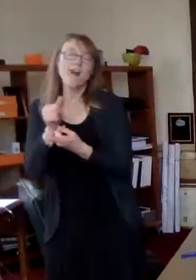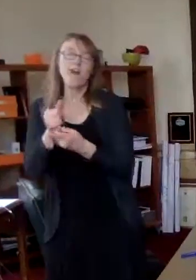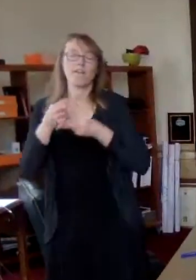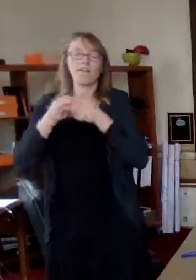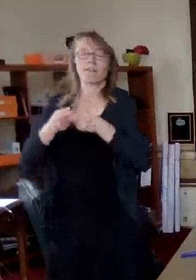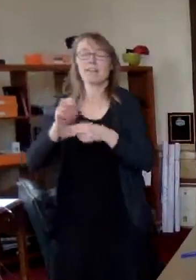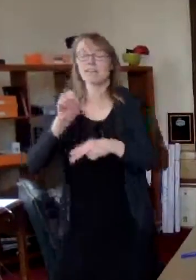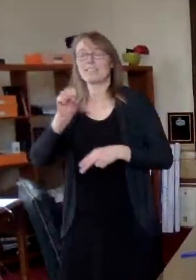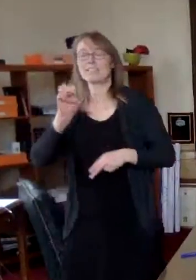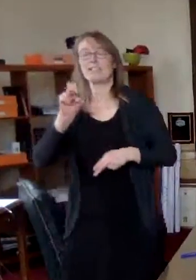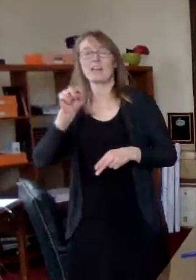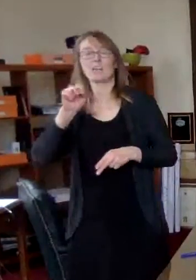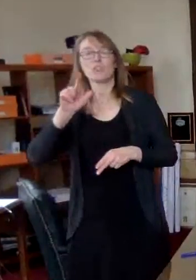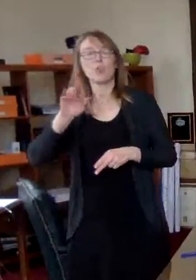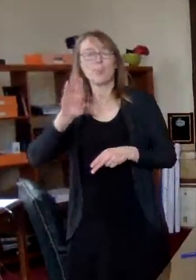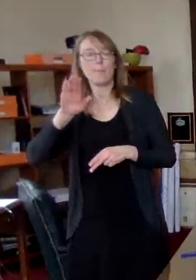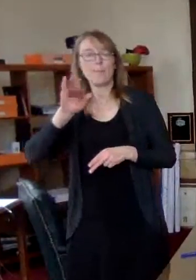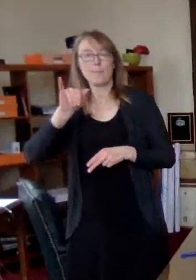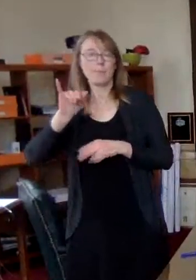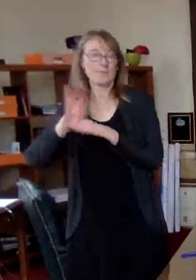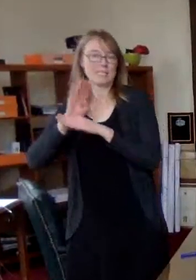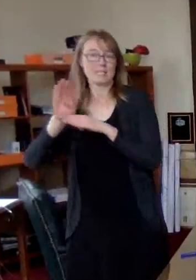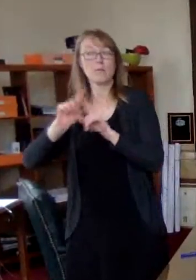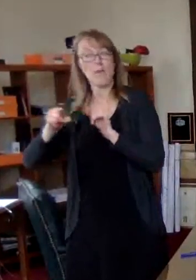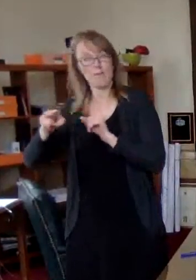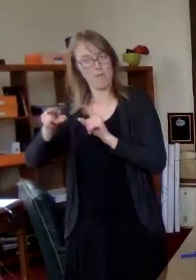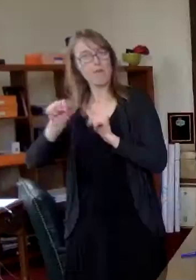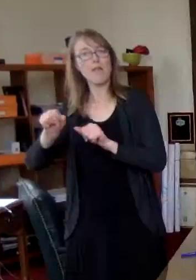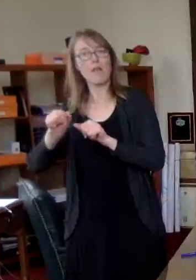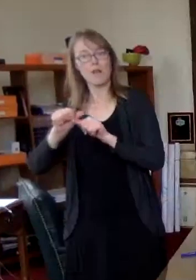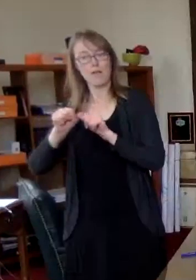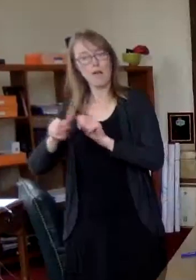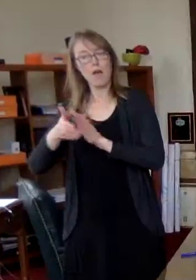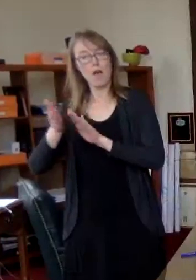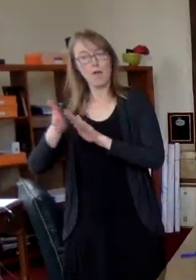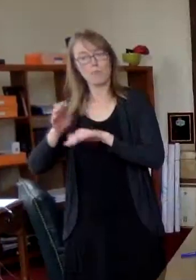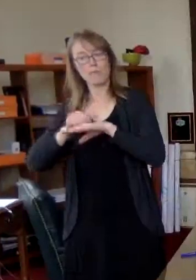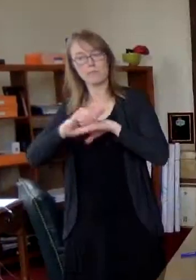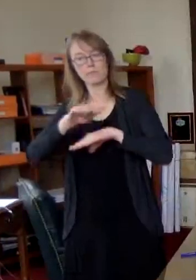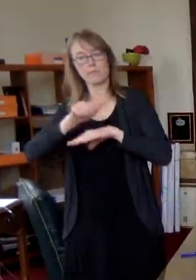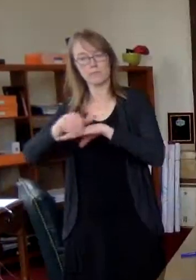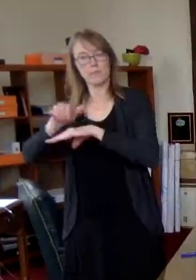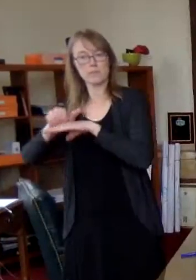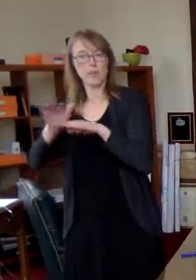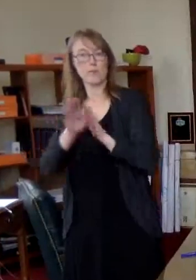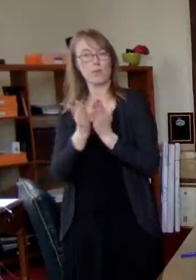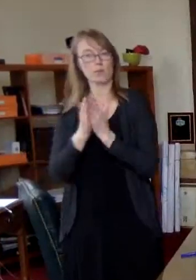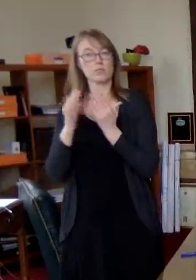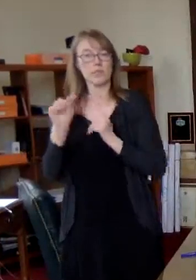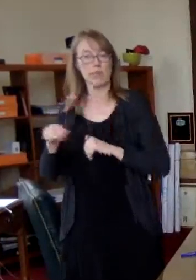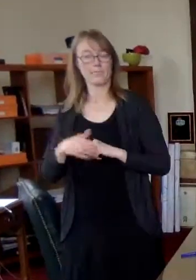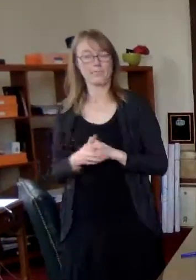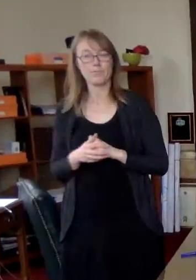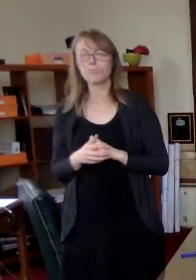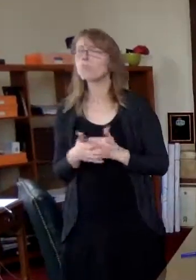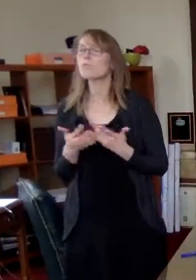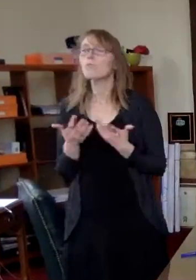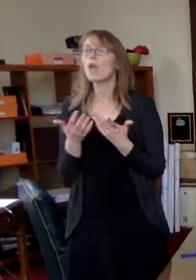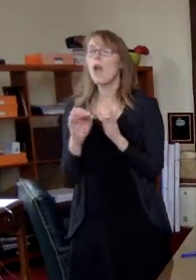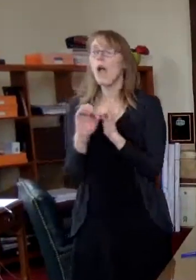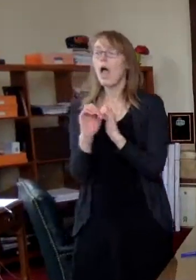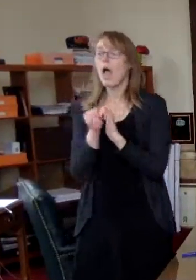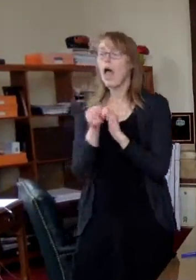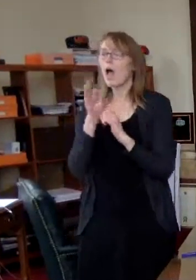business. This question was a while ago, and I don't remember who asked, but how is the Board of Aldermen planning to do business when they return in